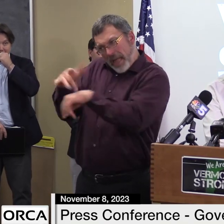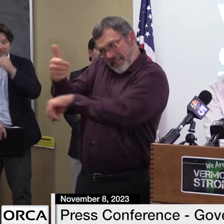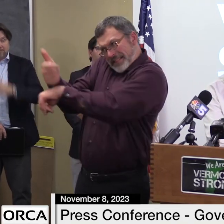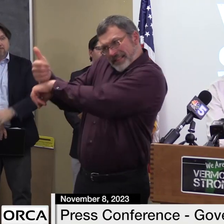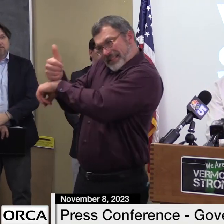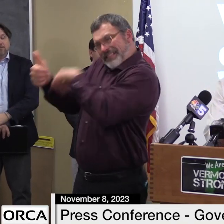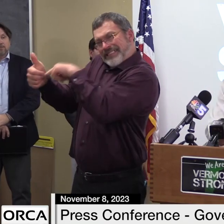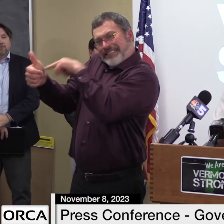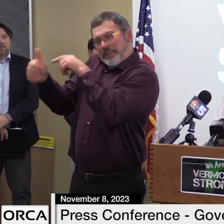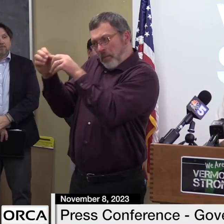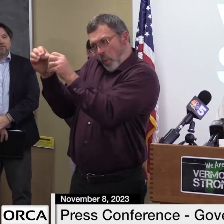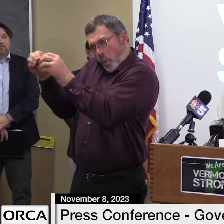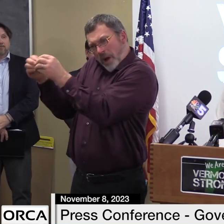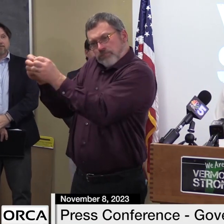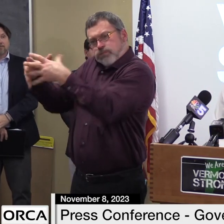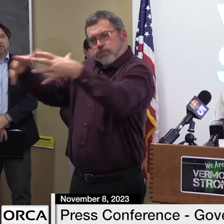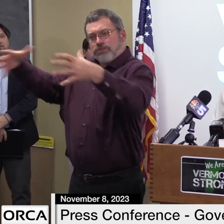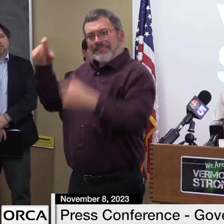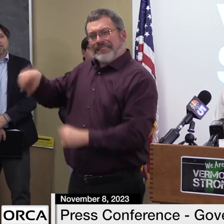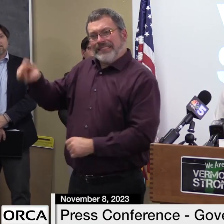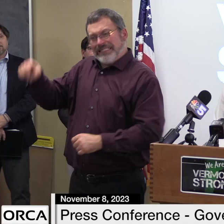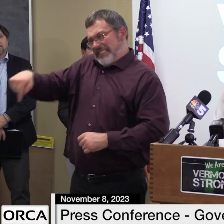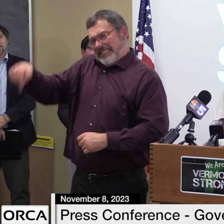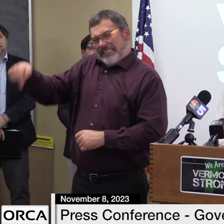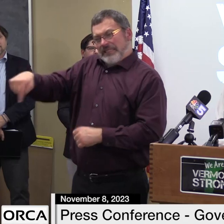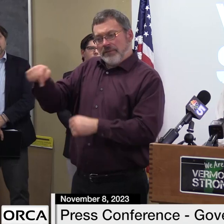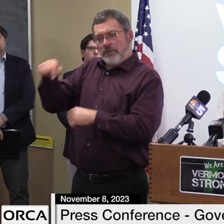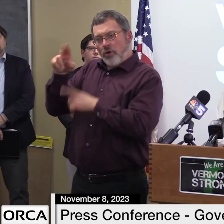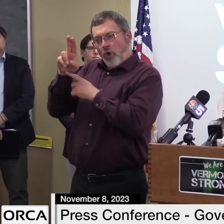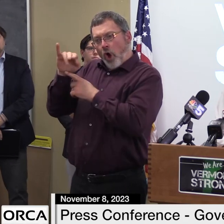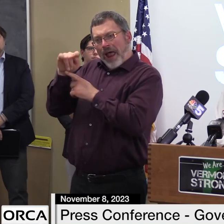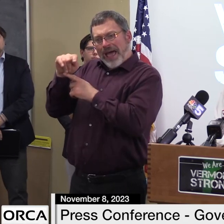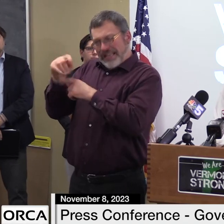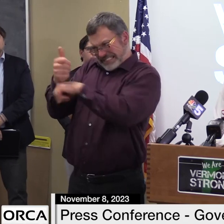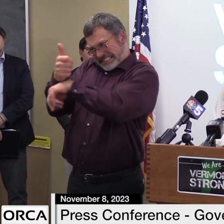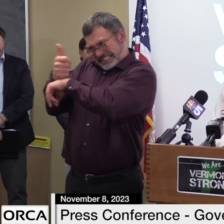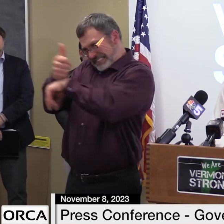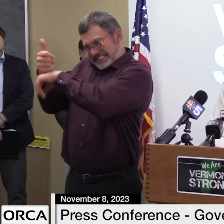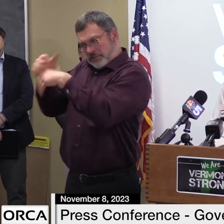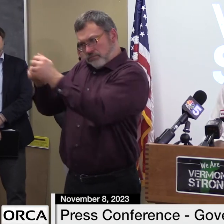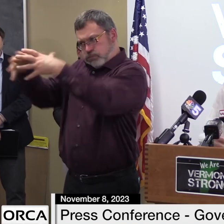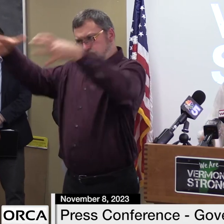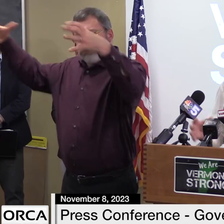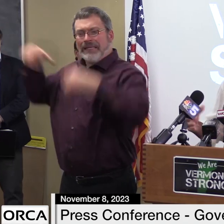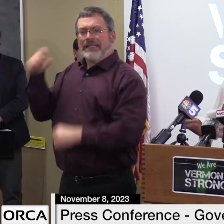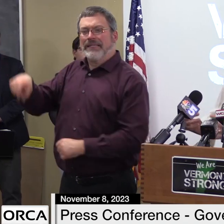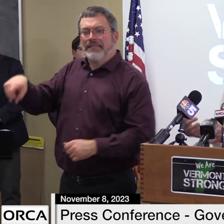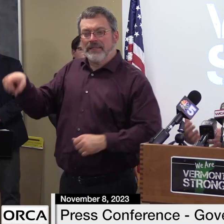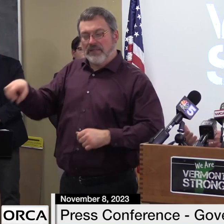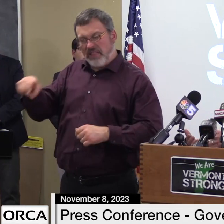homeless population, we need more units on the ground. So that's been going to be our focus. And